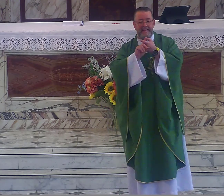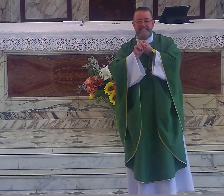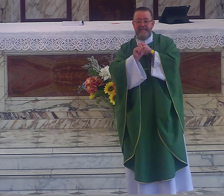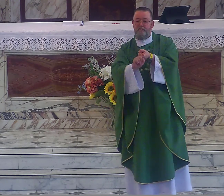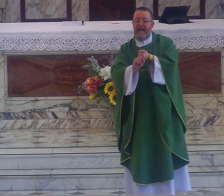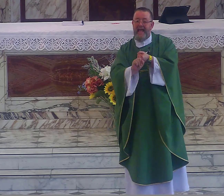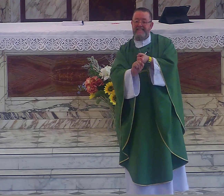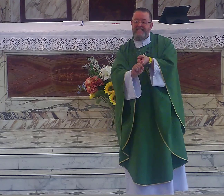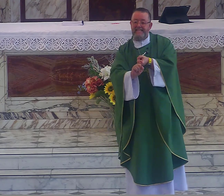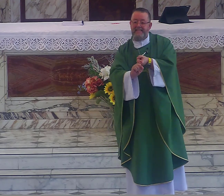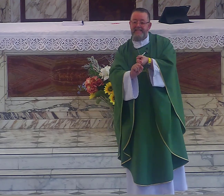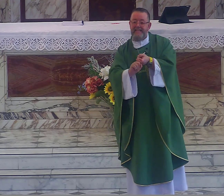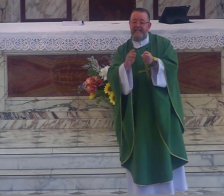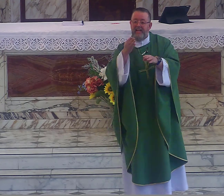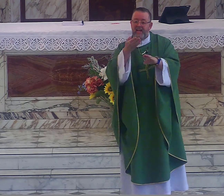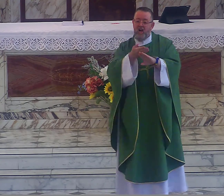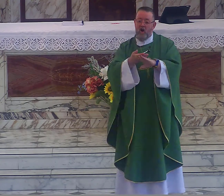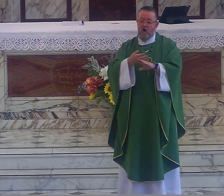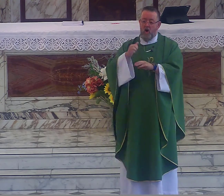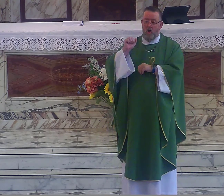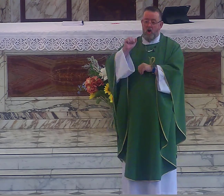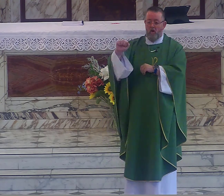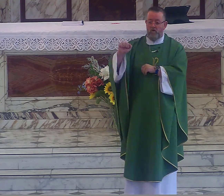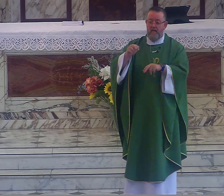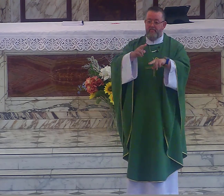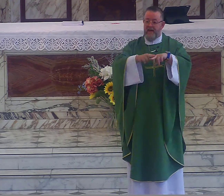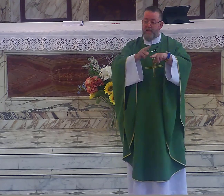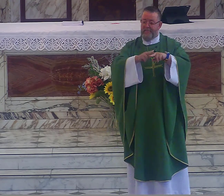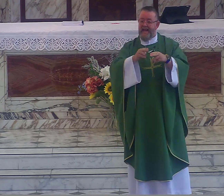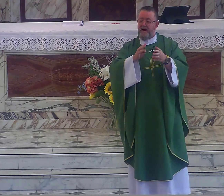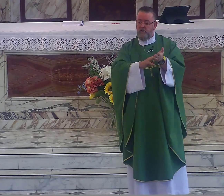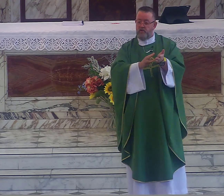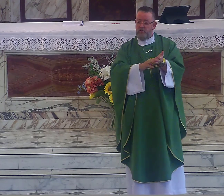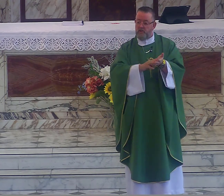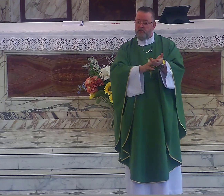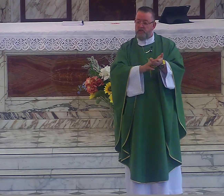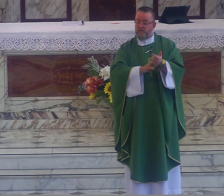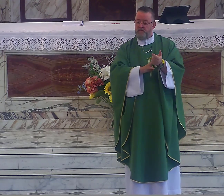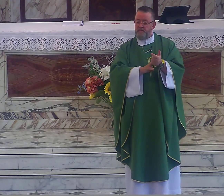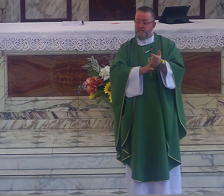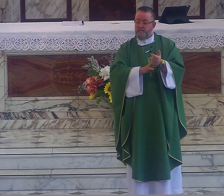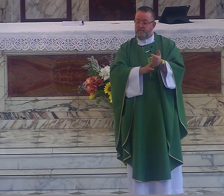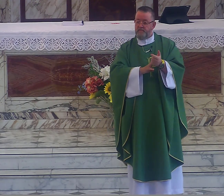Children depend on their parents.